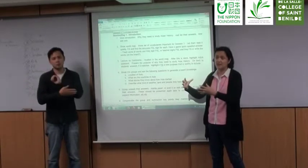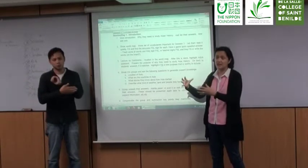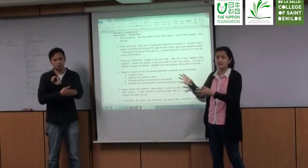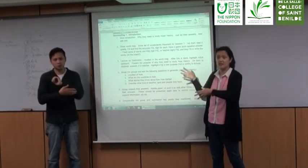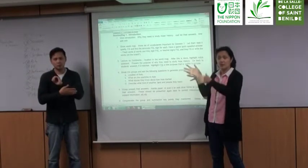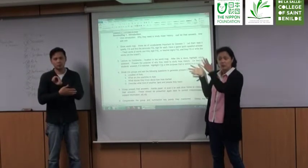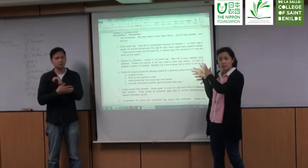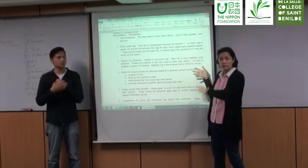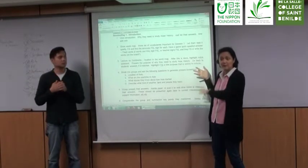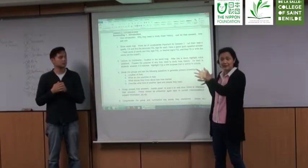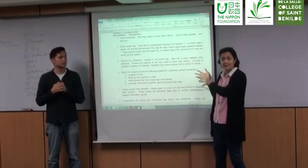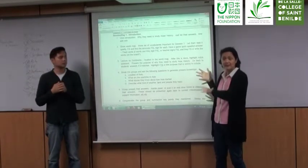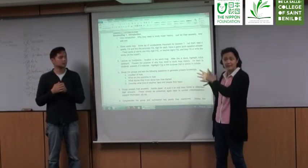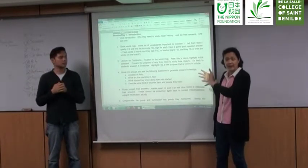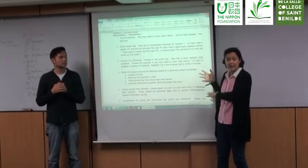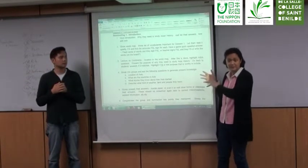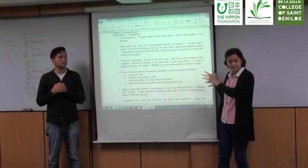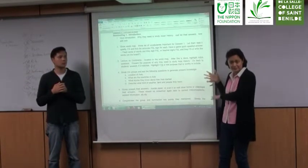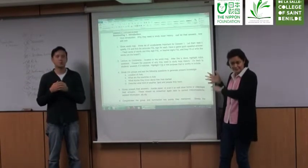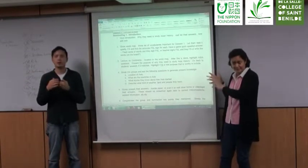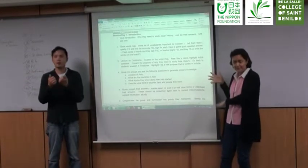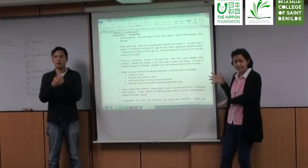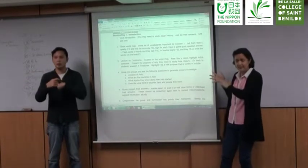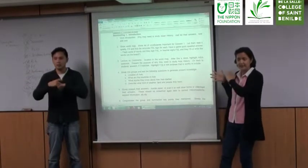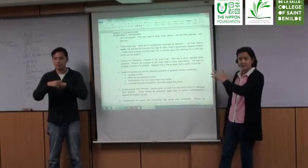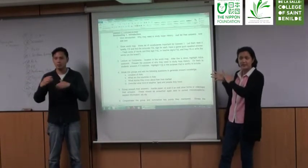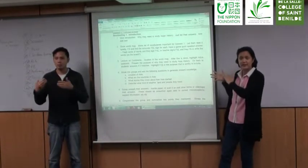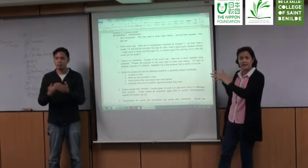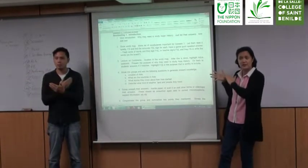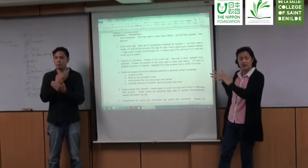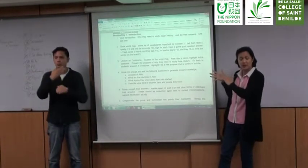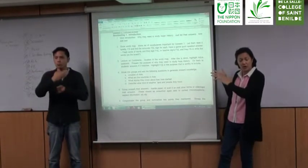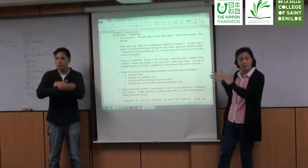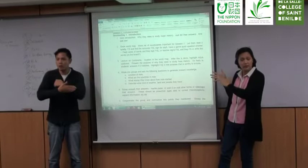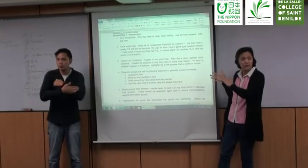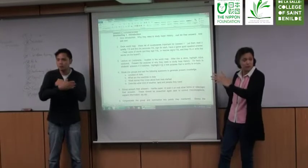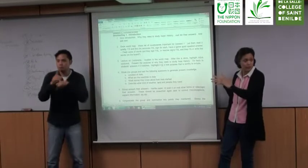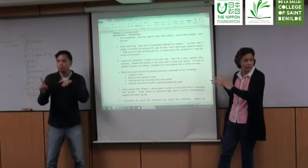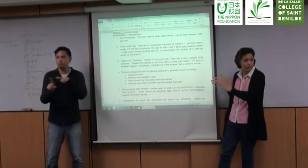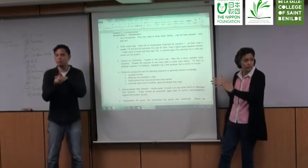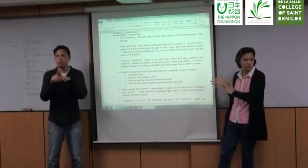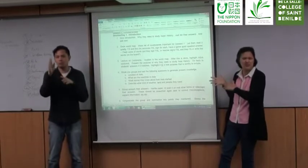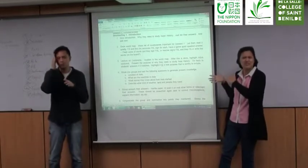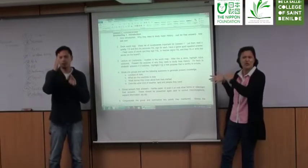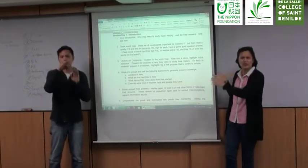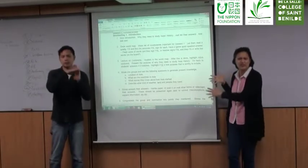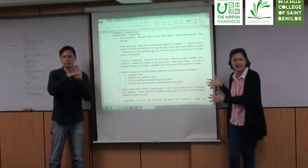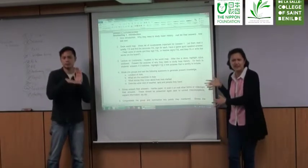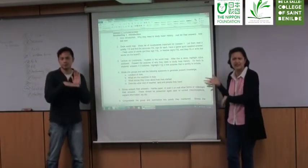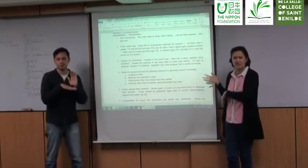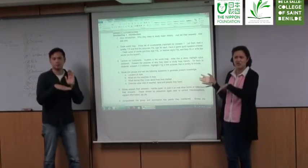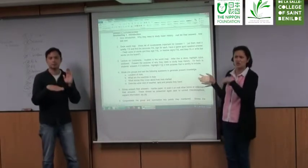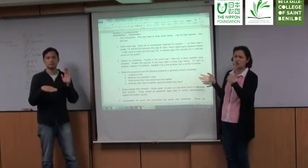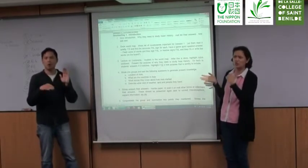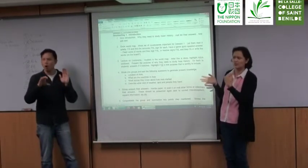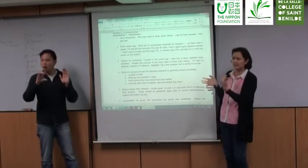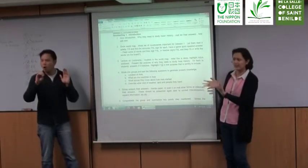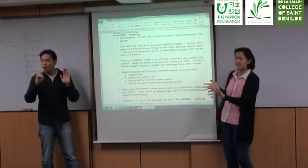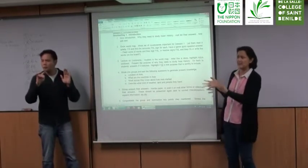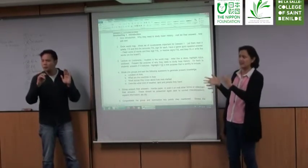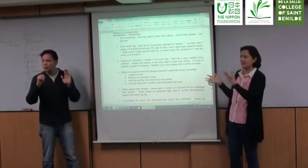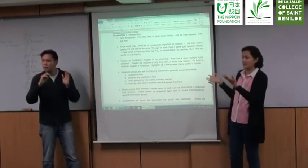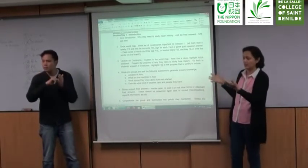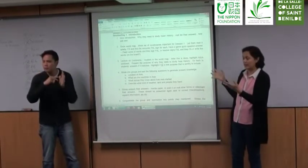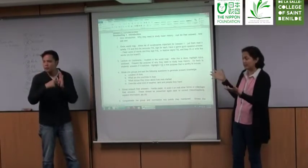be discussed, we will be listing down certain common terms. What is a continental region? What